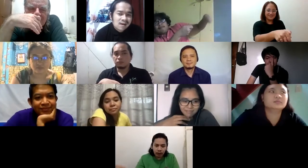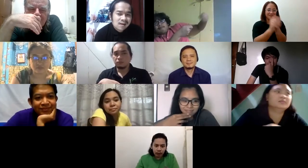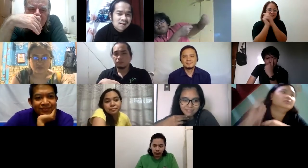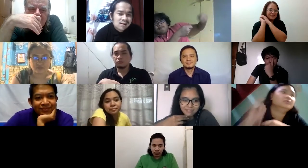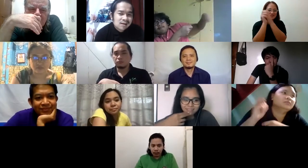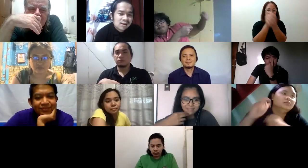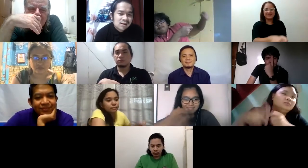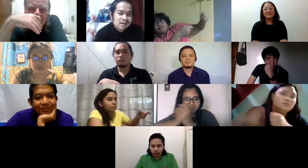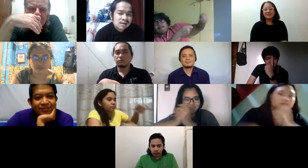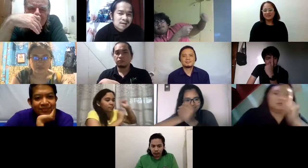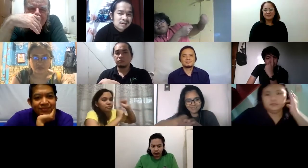Yeah.